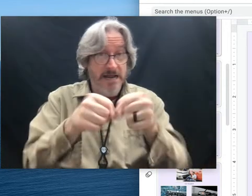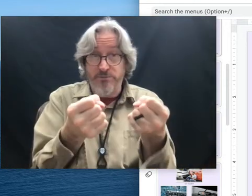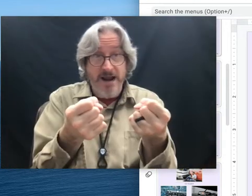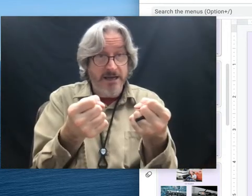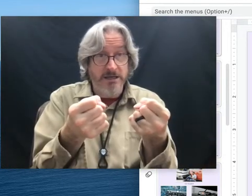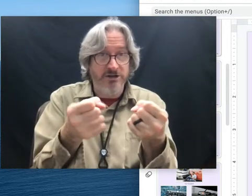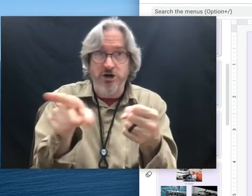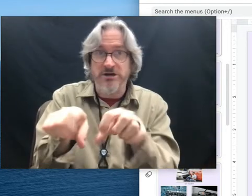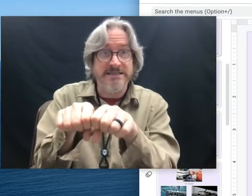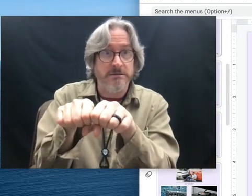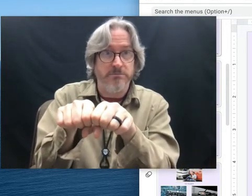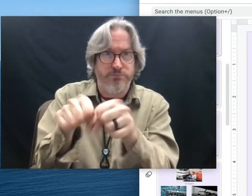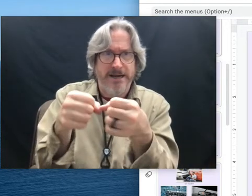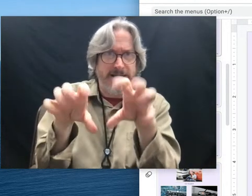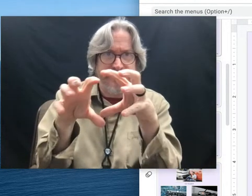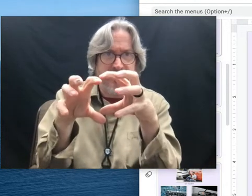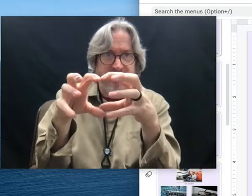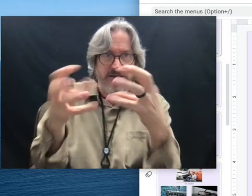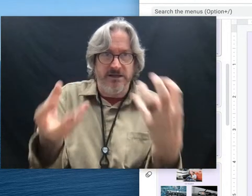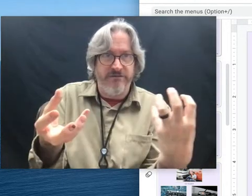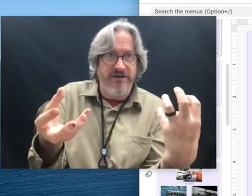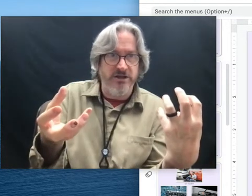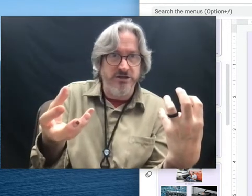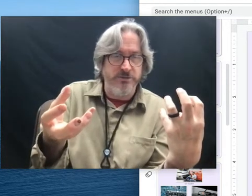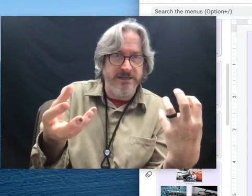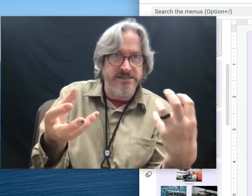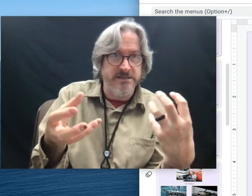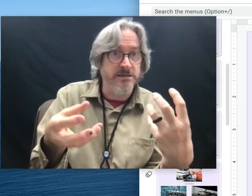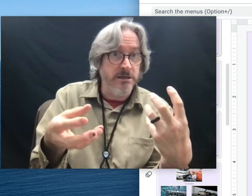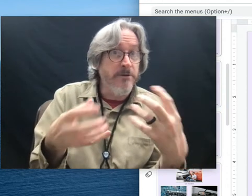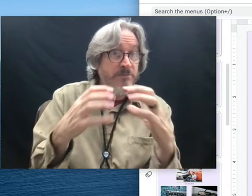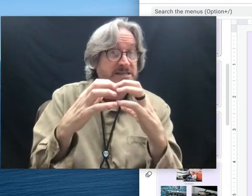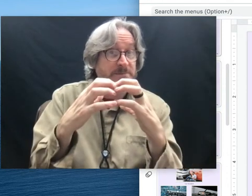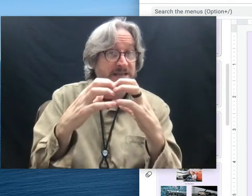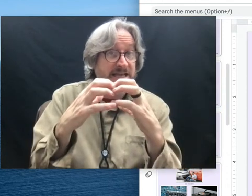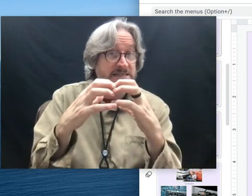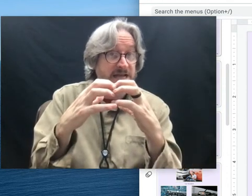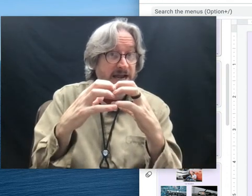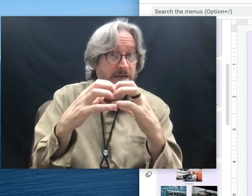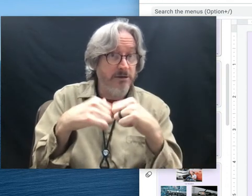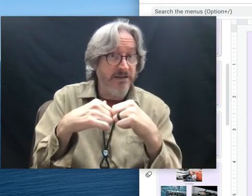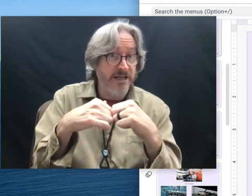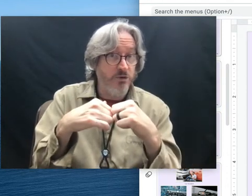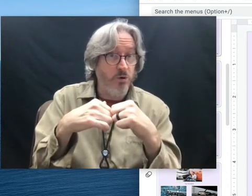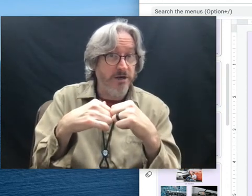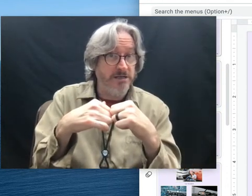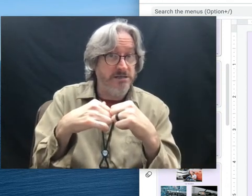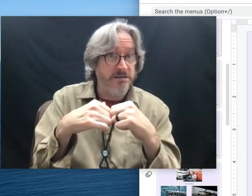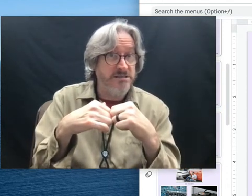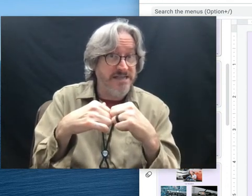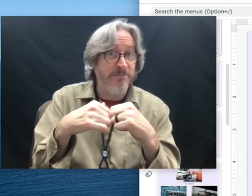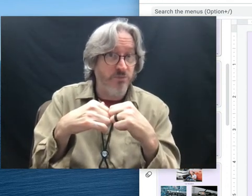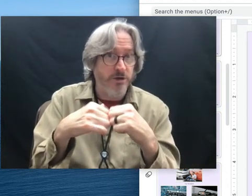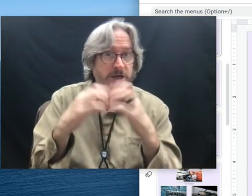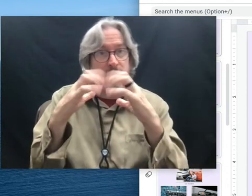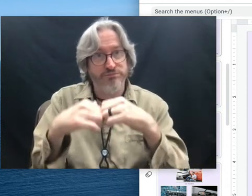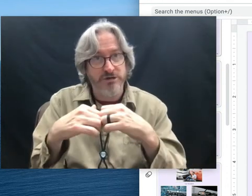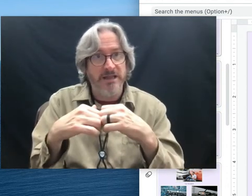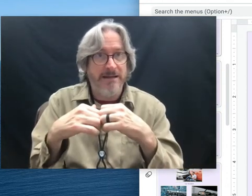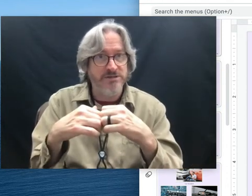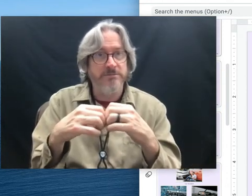It's not a break. Your car didn't break. It's not like it fell into two pieces. Something inside in the inner workings stopped